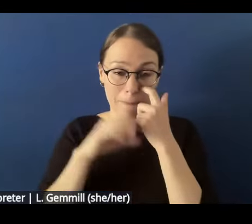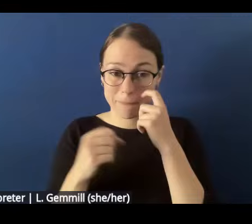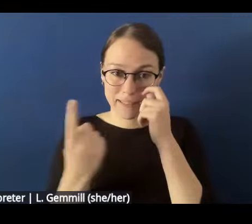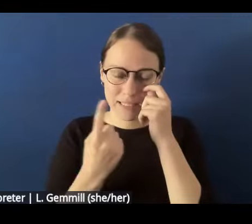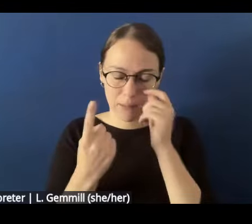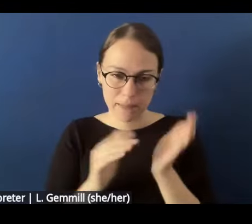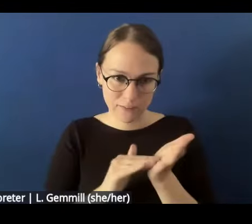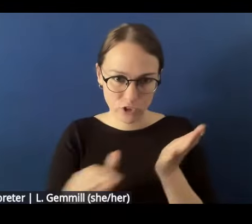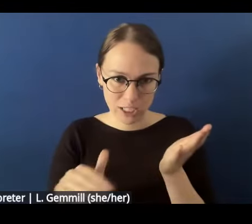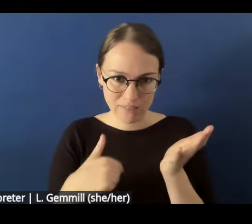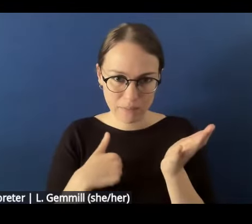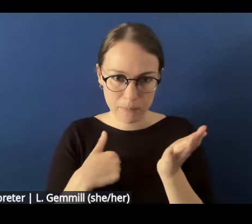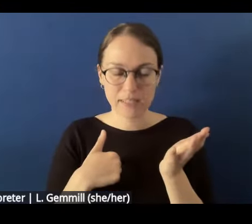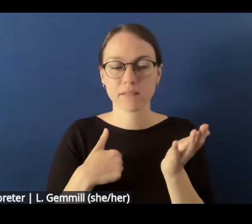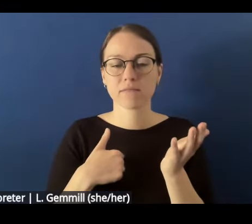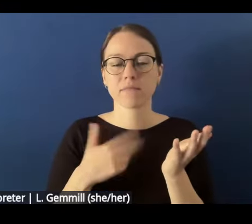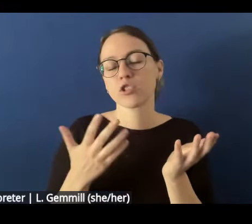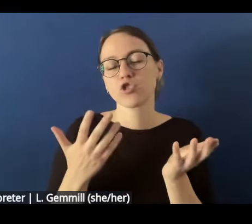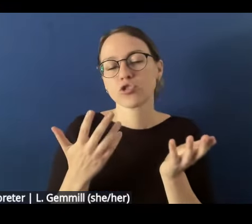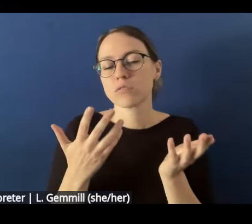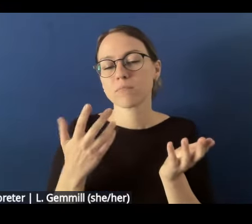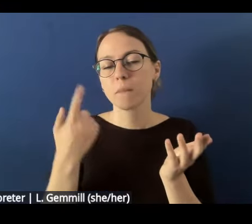so let's just say, for sake of argument, that